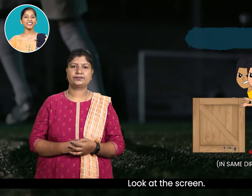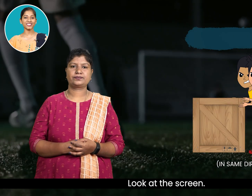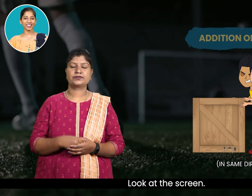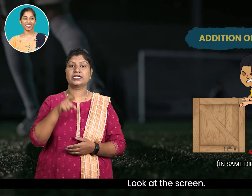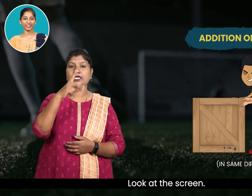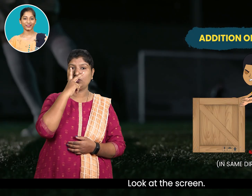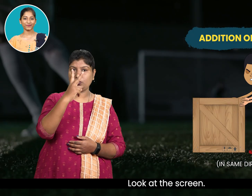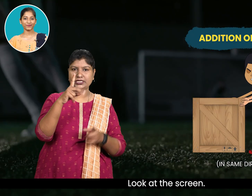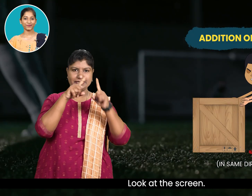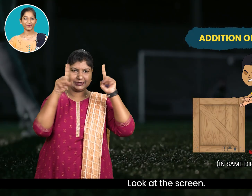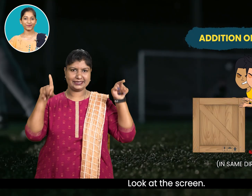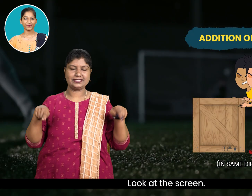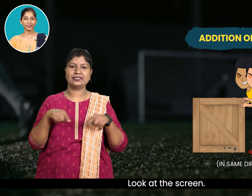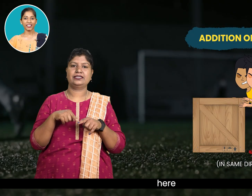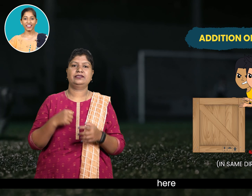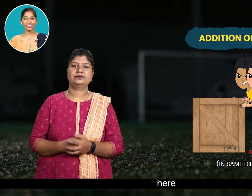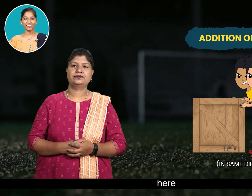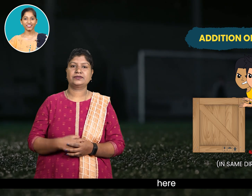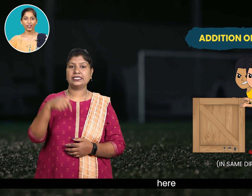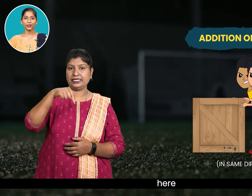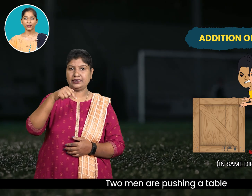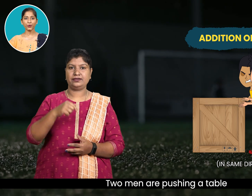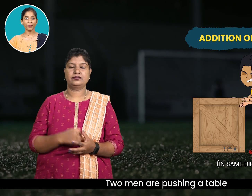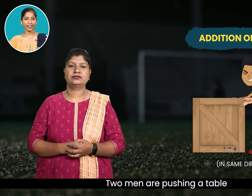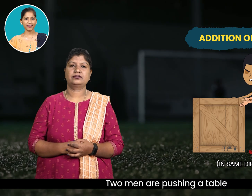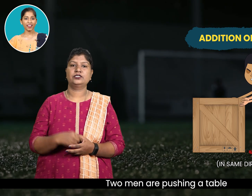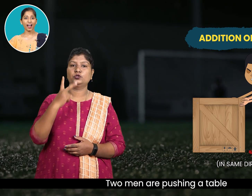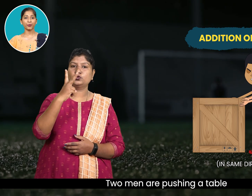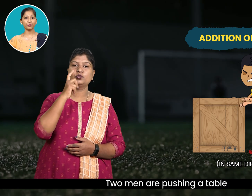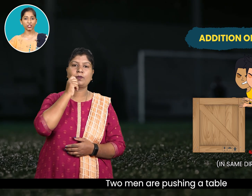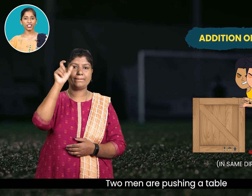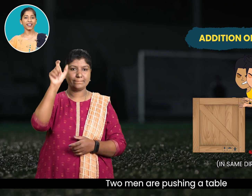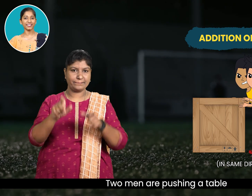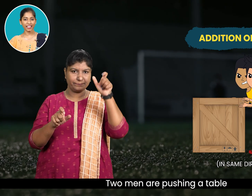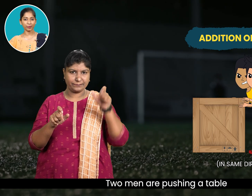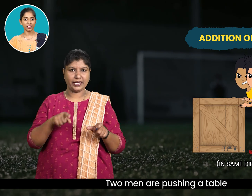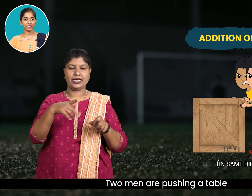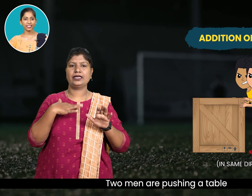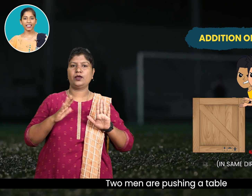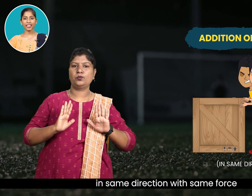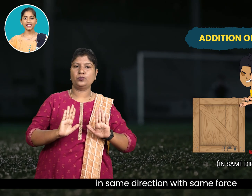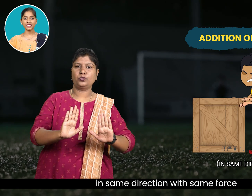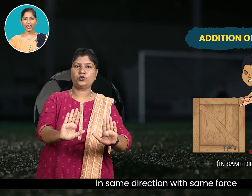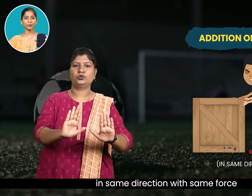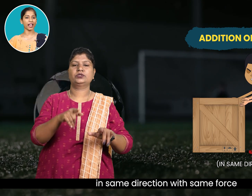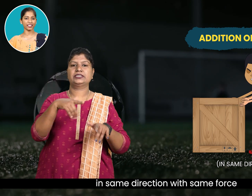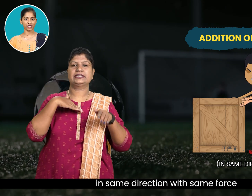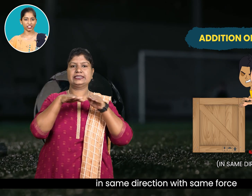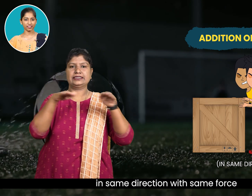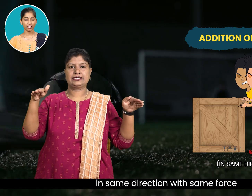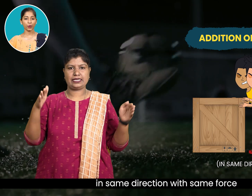Look at the screen. Here, two men are pushing a table in